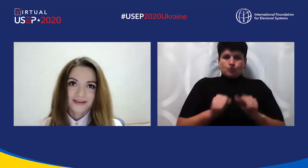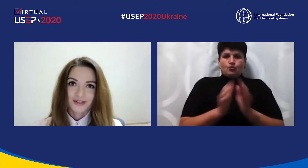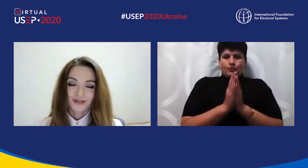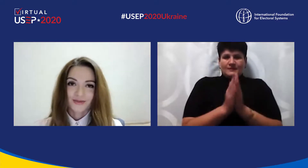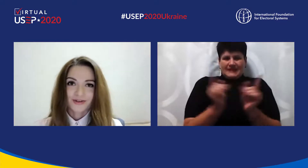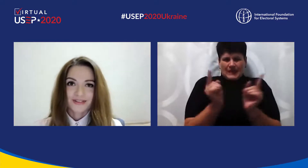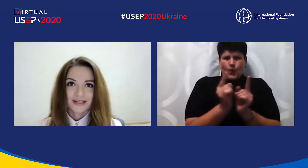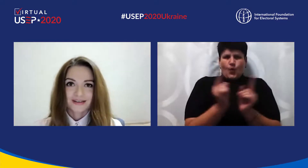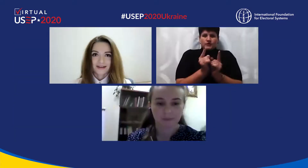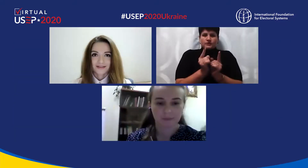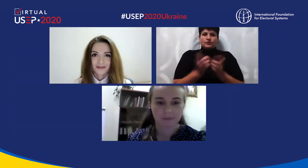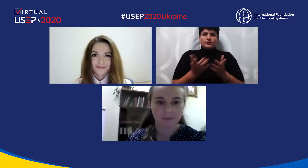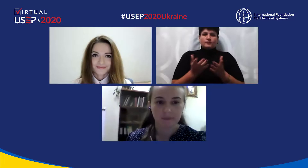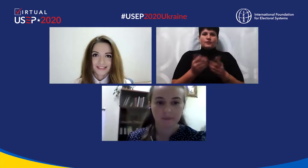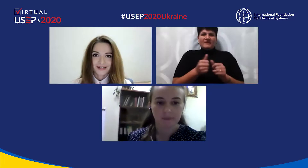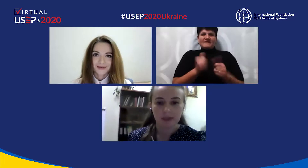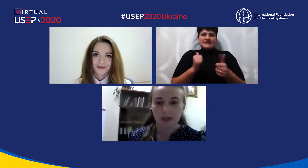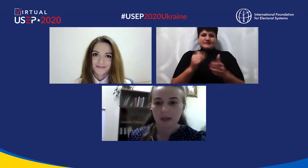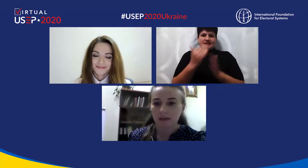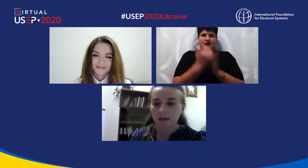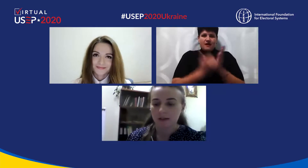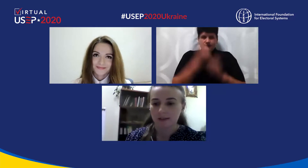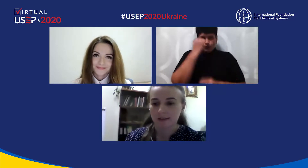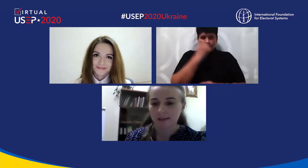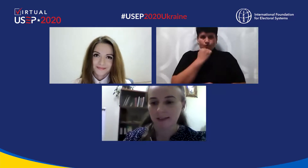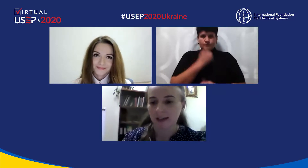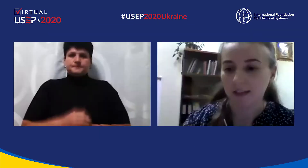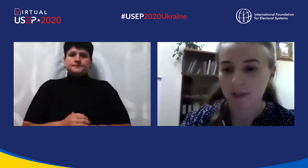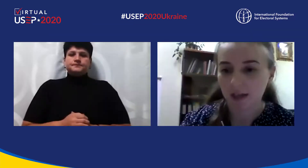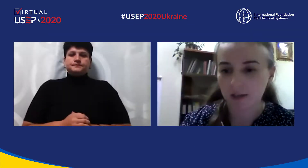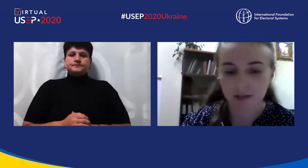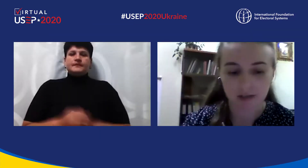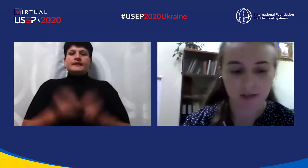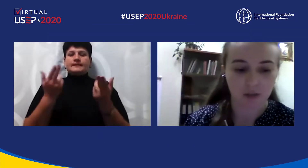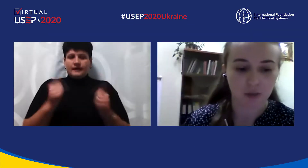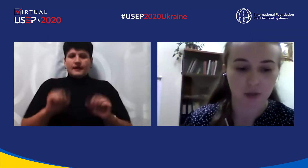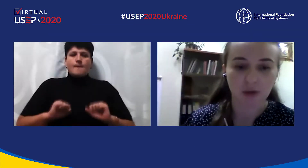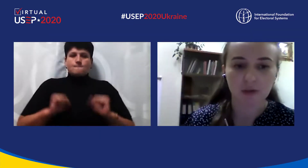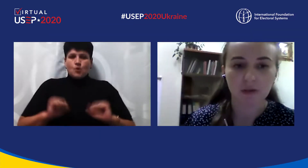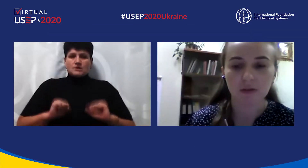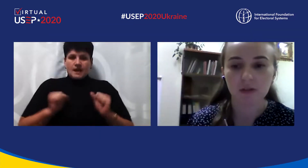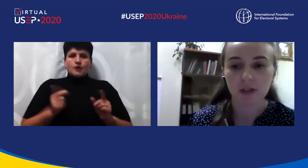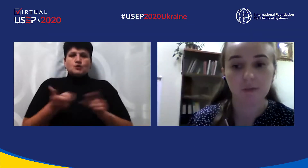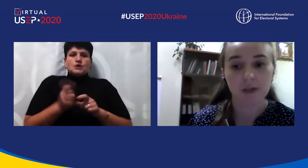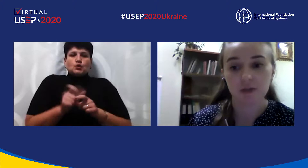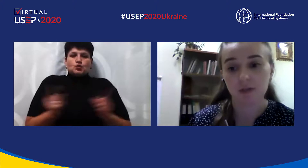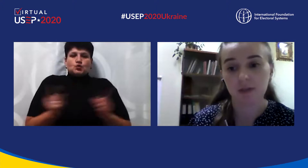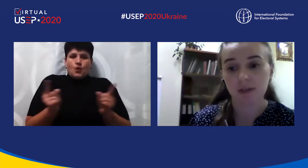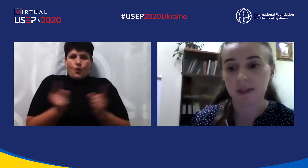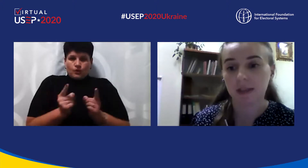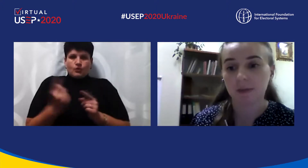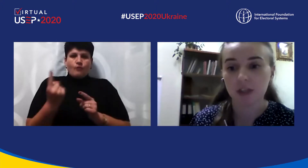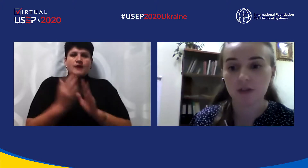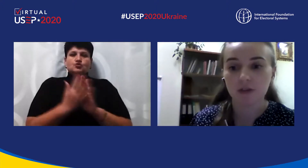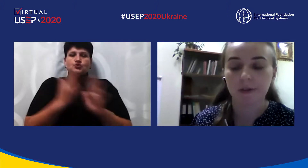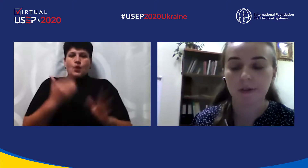of misinformation in Ukraine, and how serious that is. And please follow the time